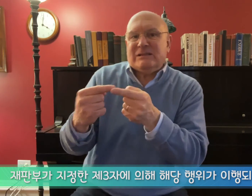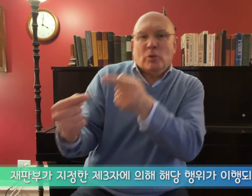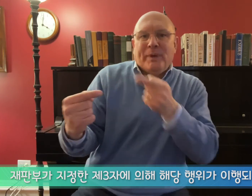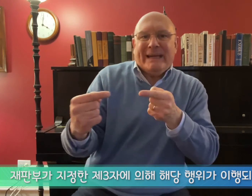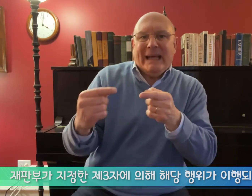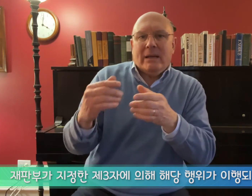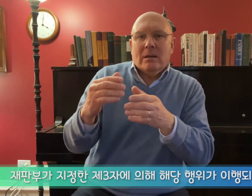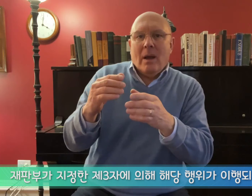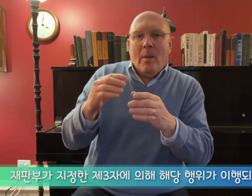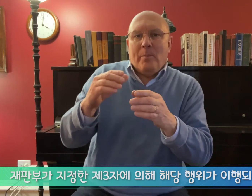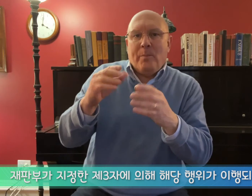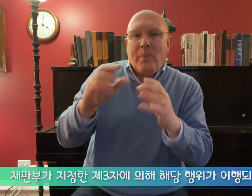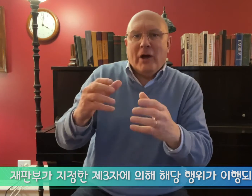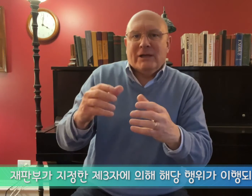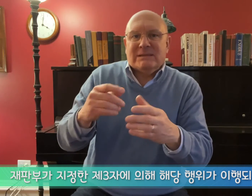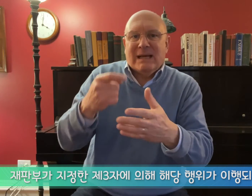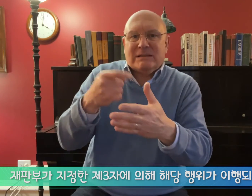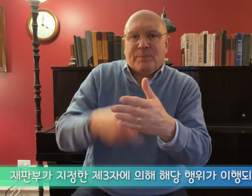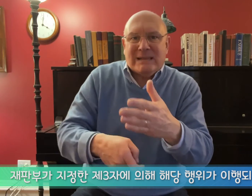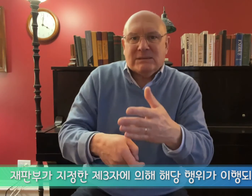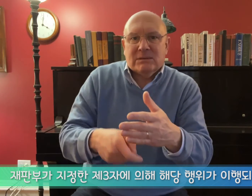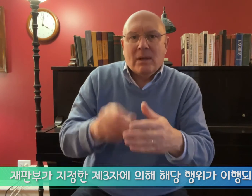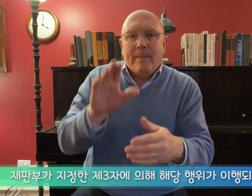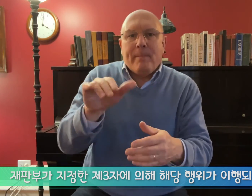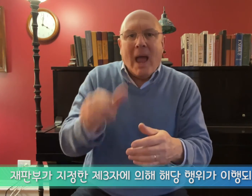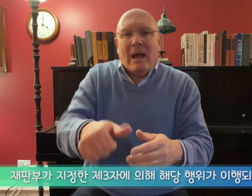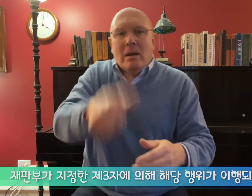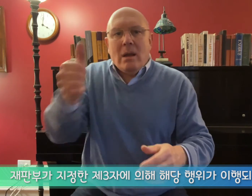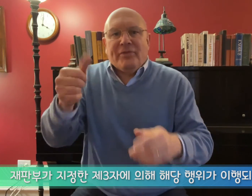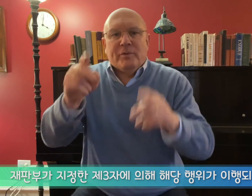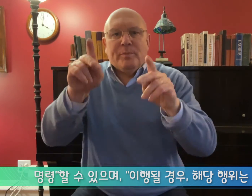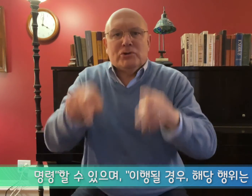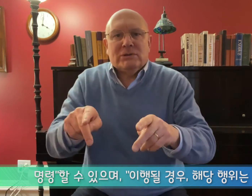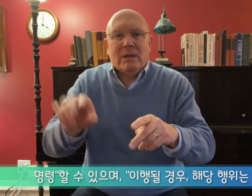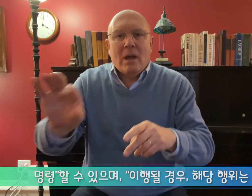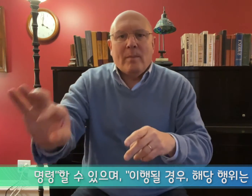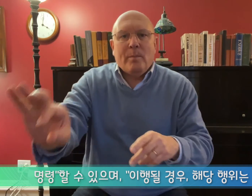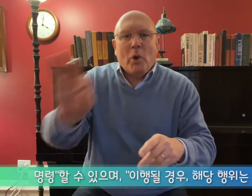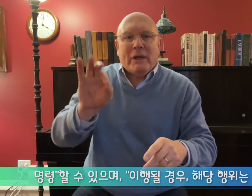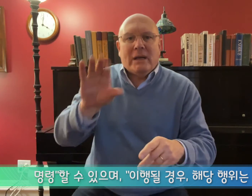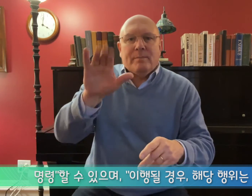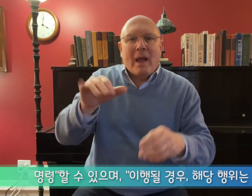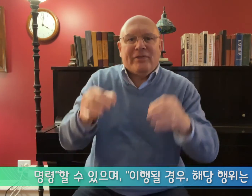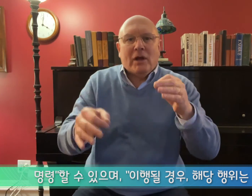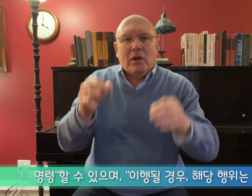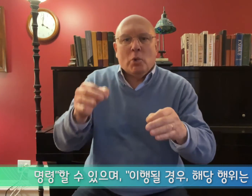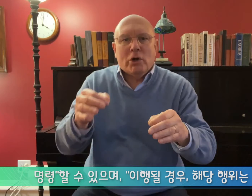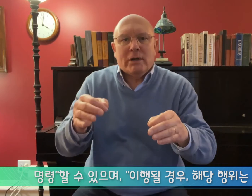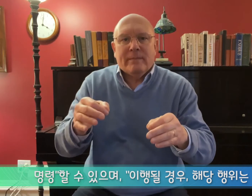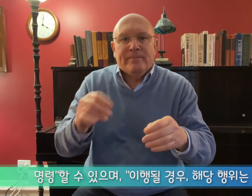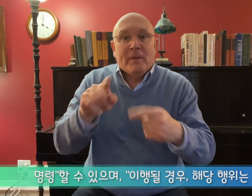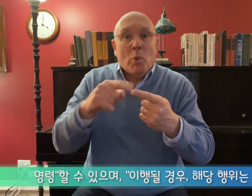at the disobedient party's expense by another person appointed to the